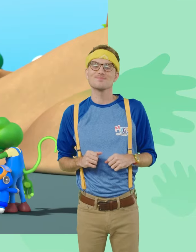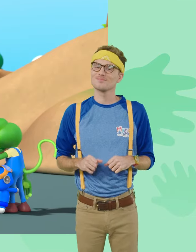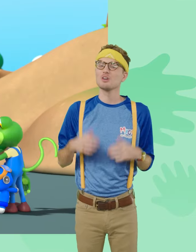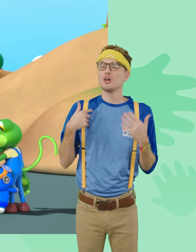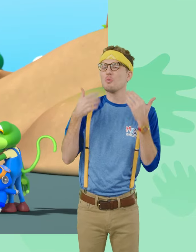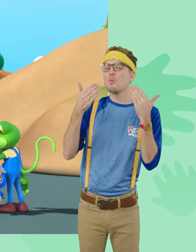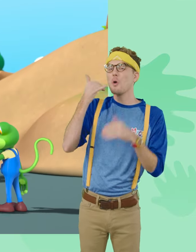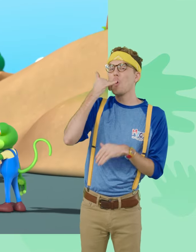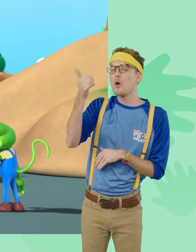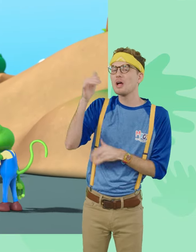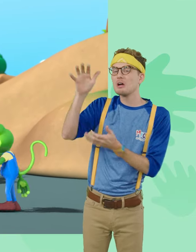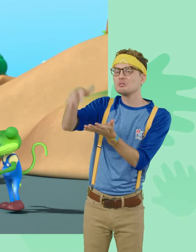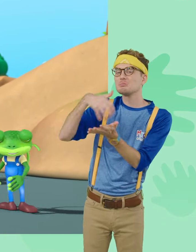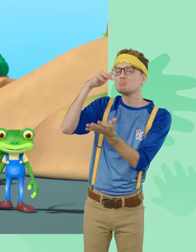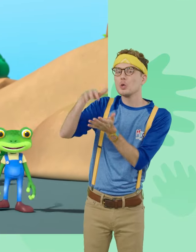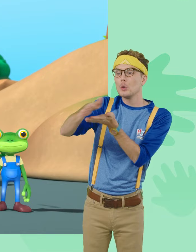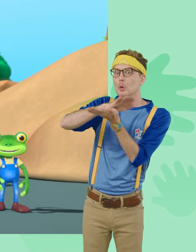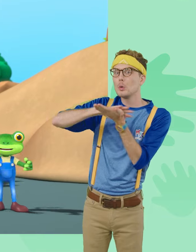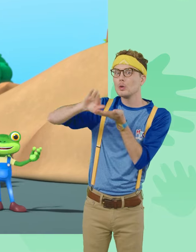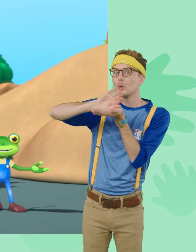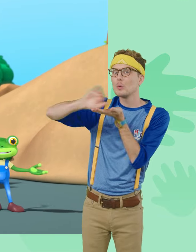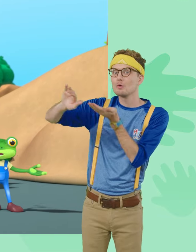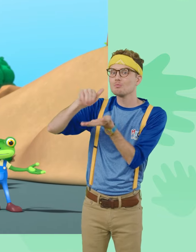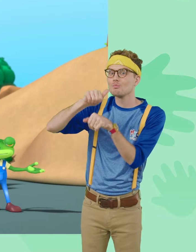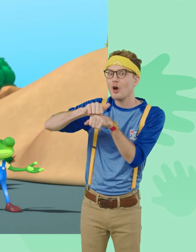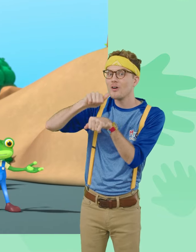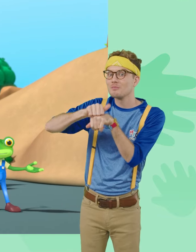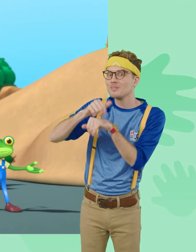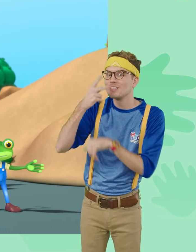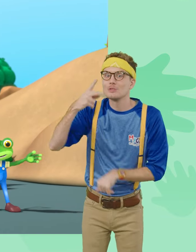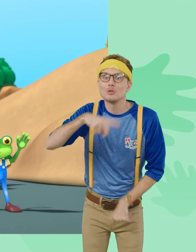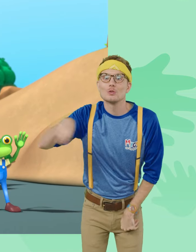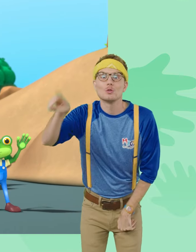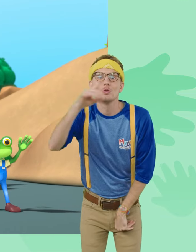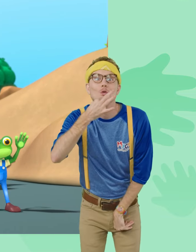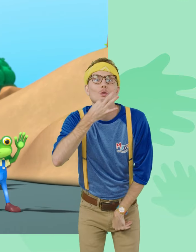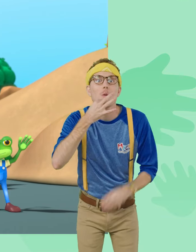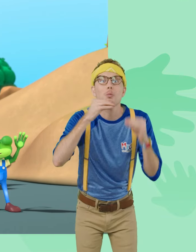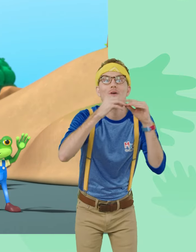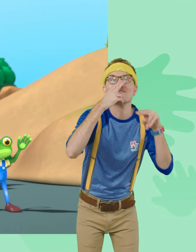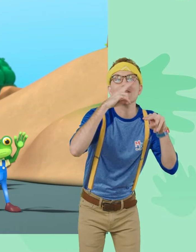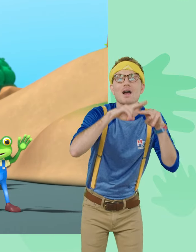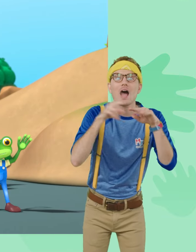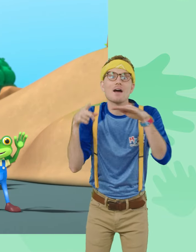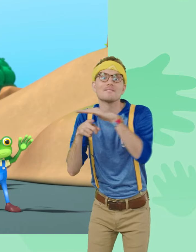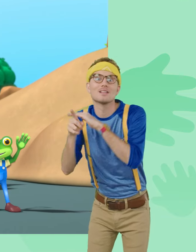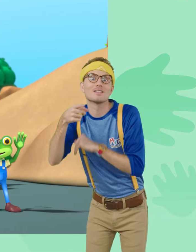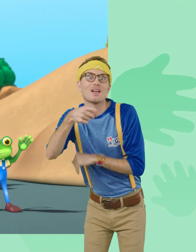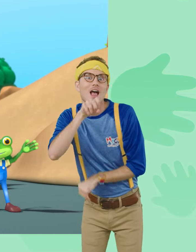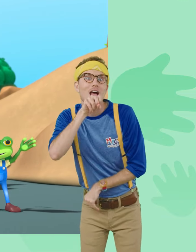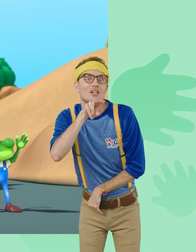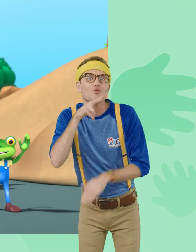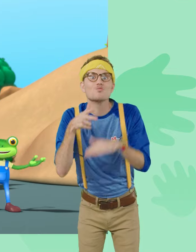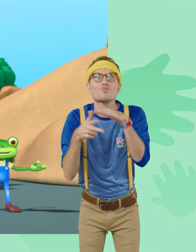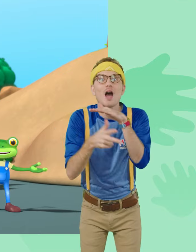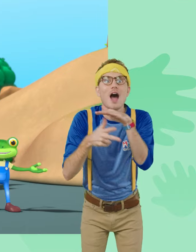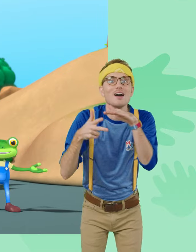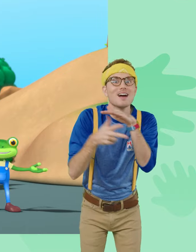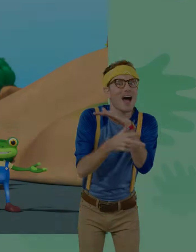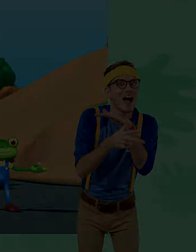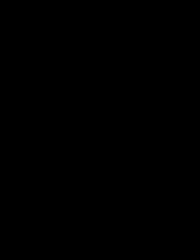I'd better call Eric the Excavator to clear away all these rocks! See you all soon for more fun and adventure at